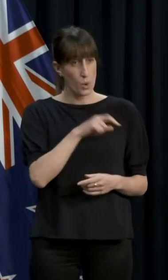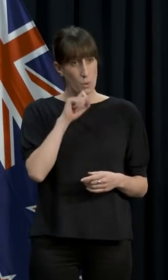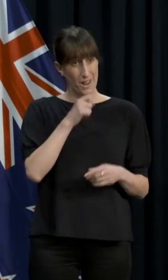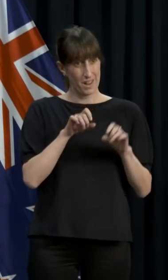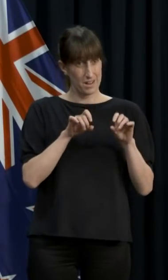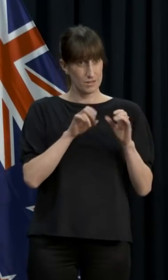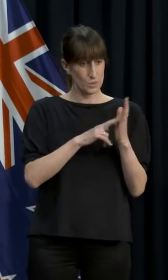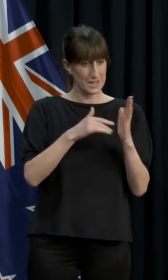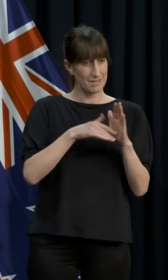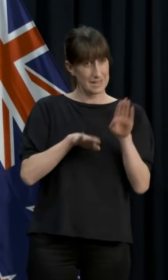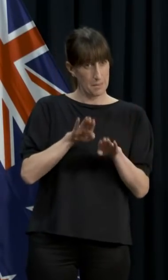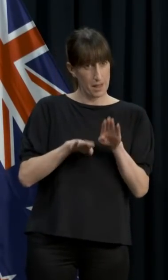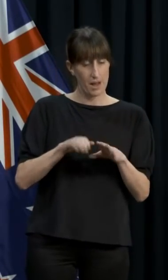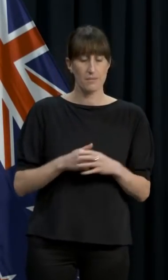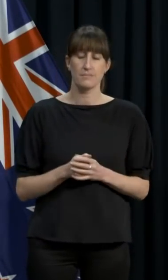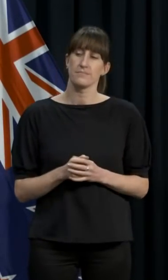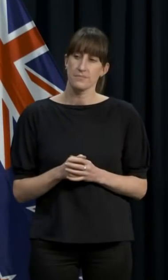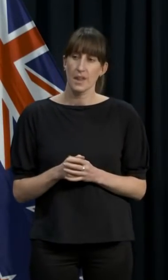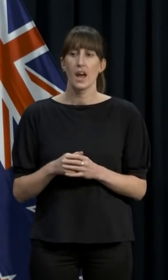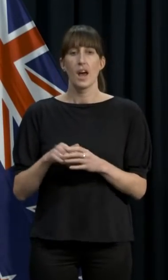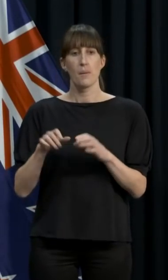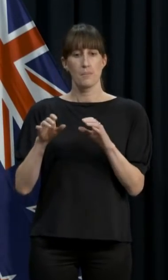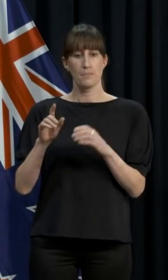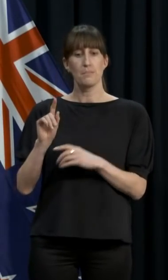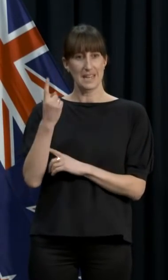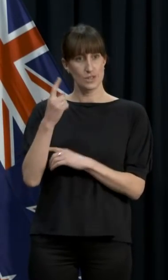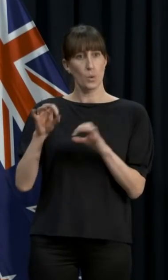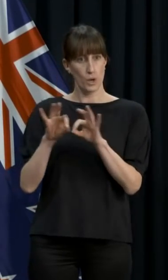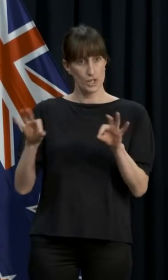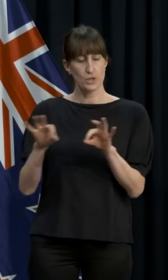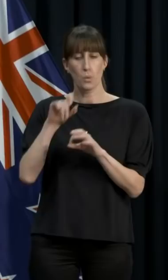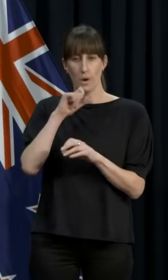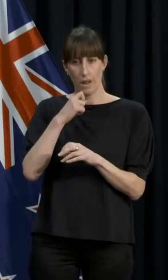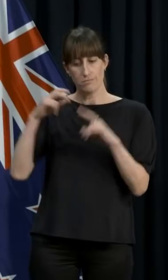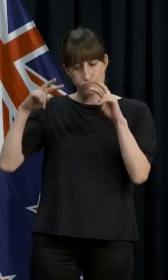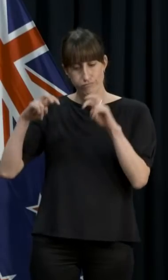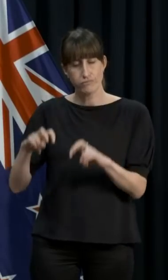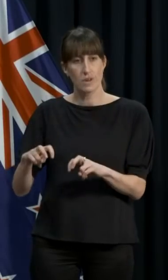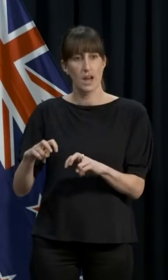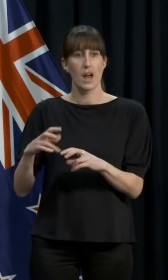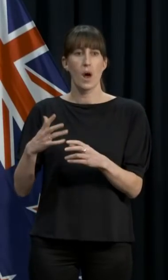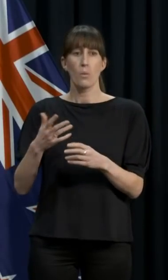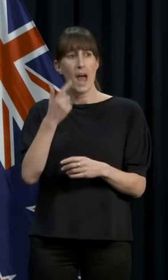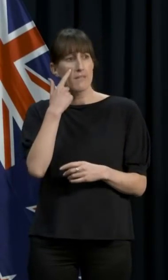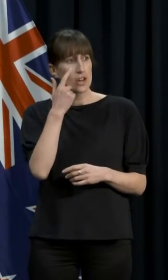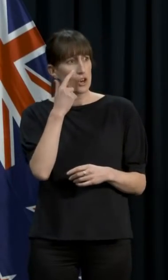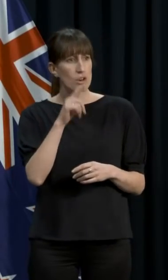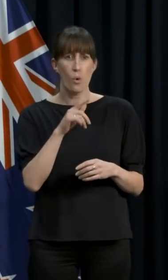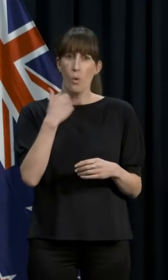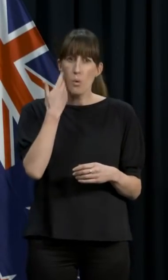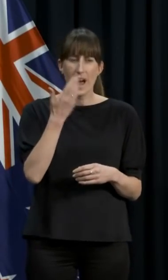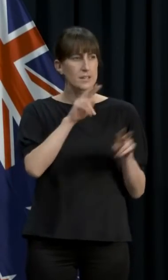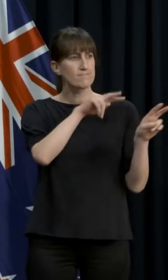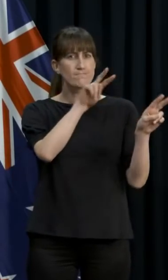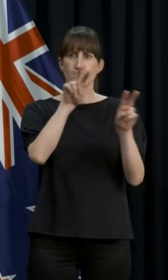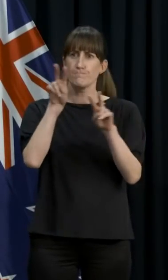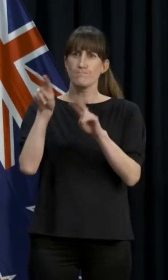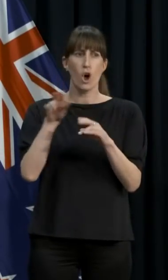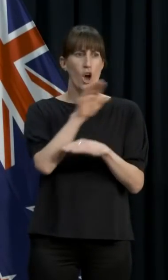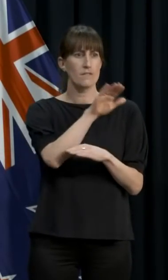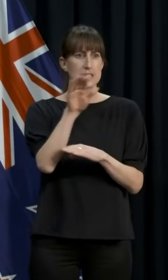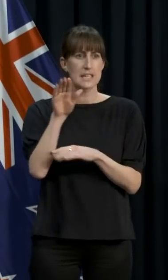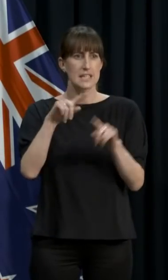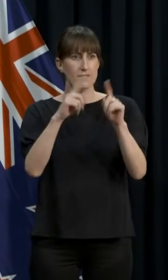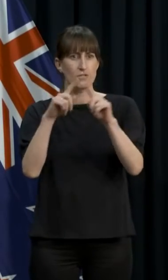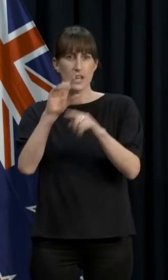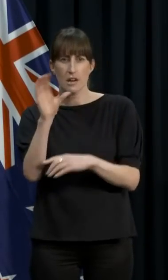Woods is doing the work on that and will be bringing further advice to Cabinet. Of course, we're looking at what other countries are doing. We're looking at what the right,